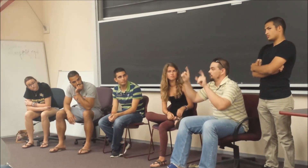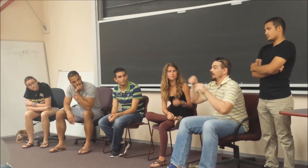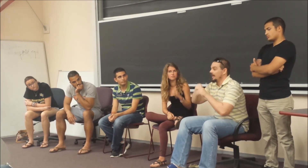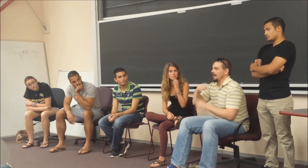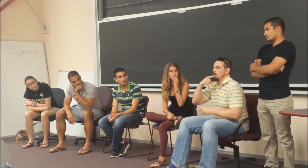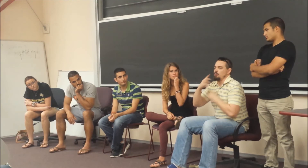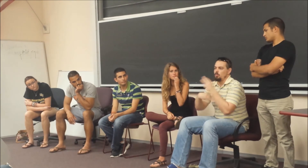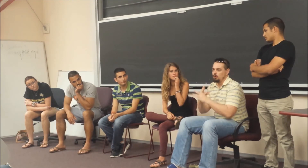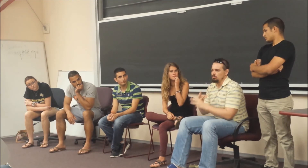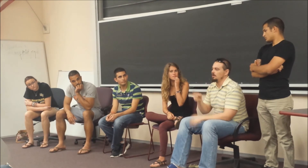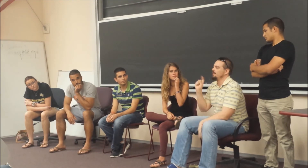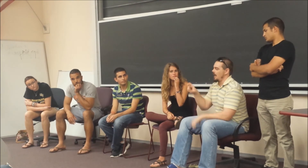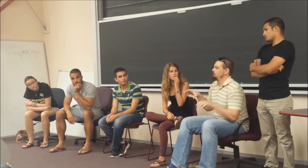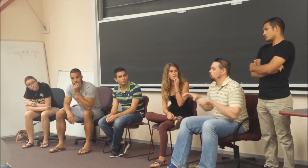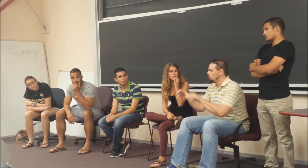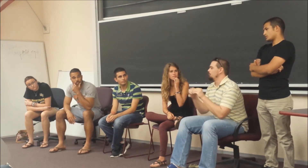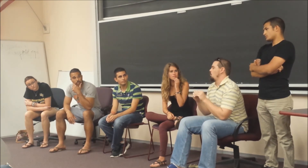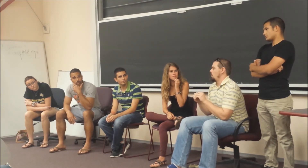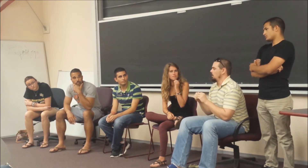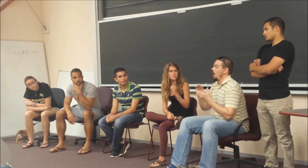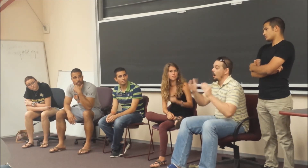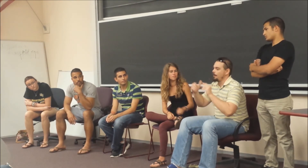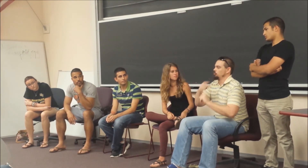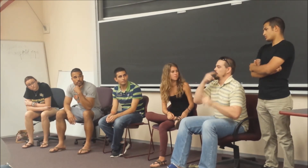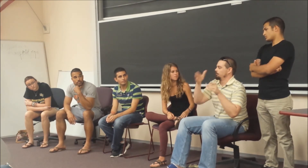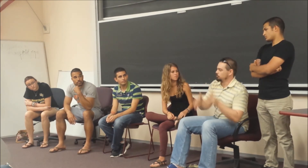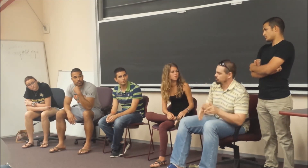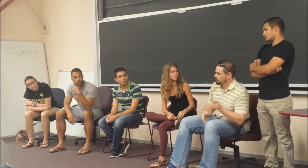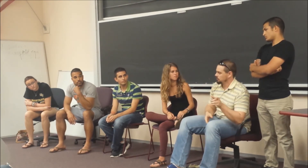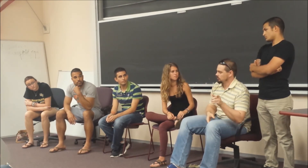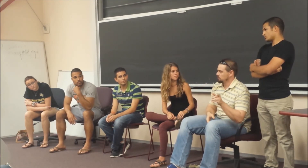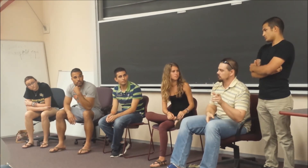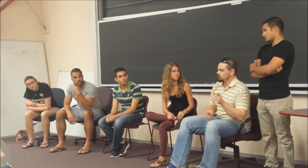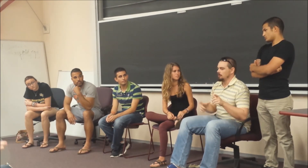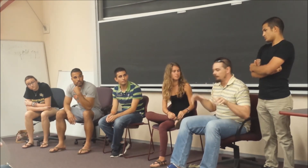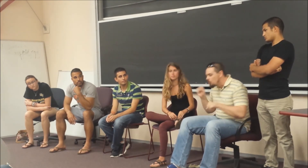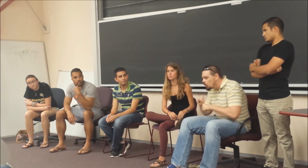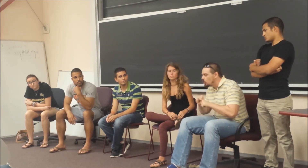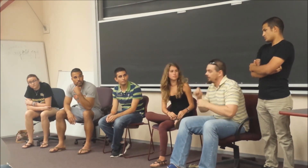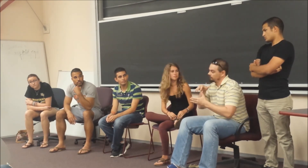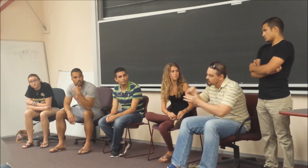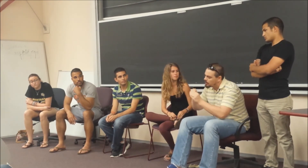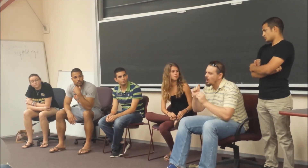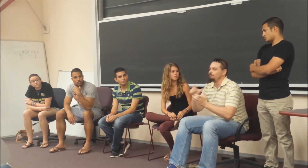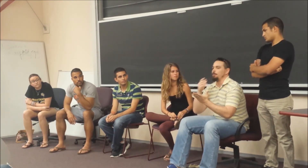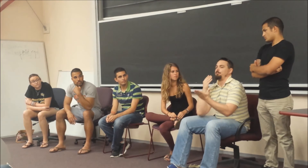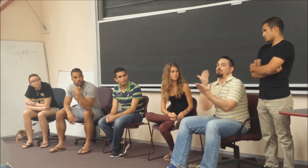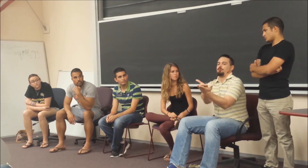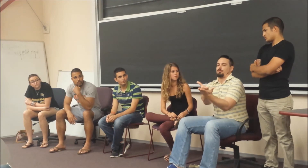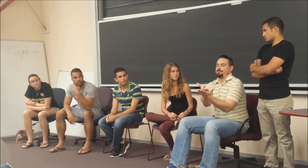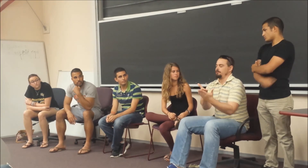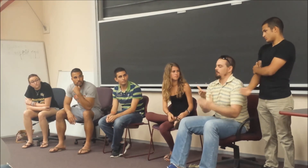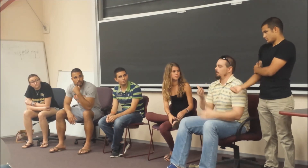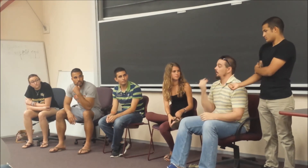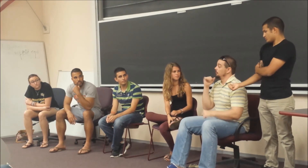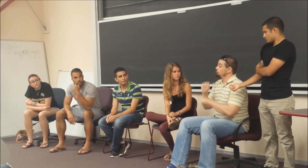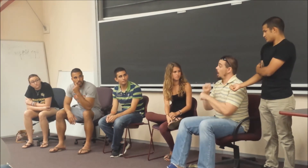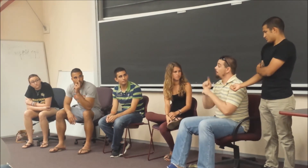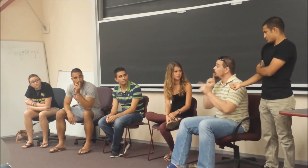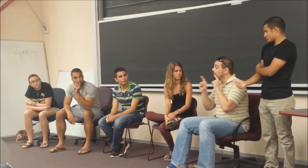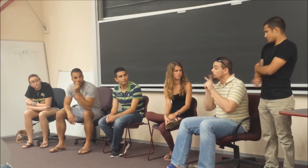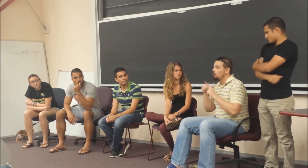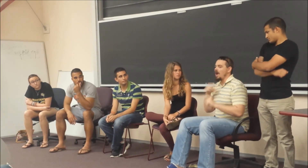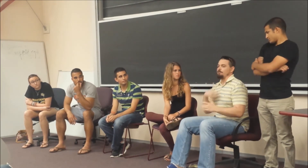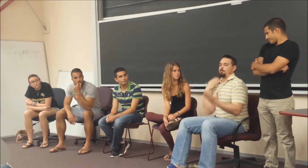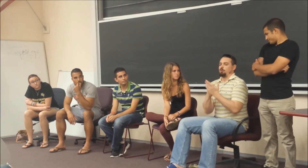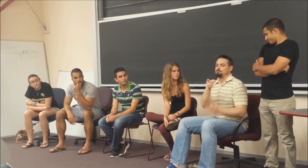is true, if they want to succeed, they have to do more in a hearing world compared to a hearing person. You know, if they work harder, they have to study